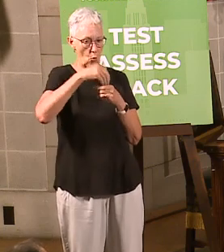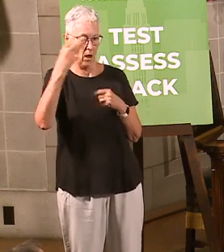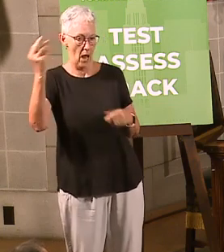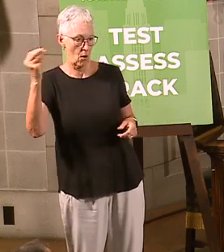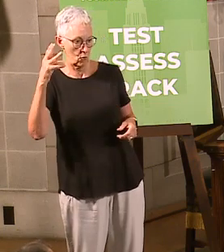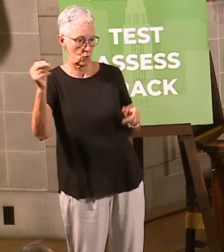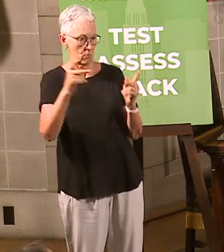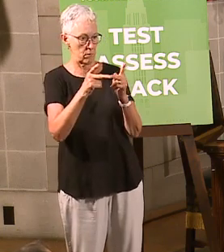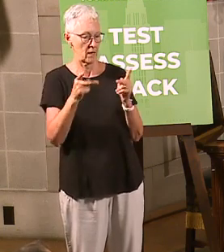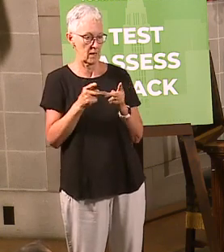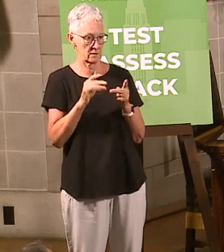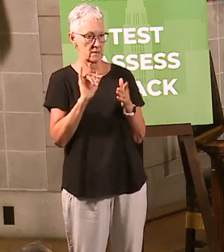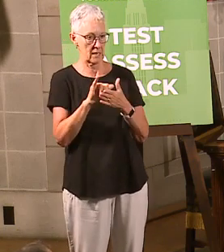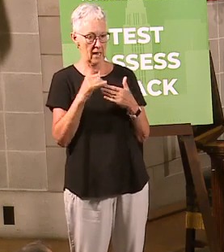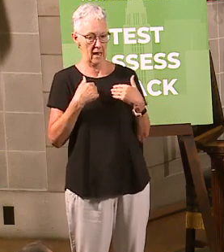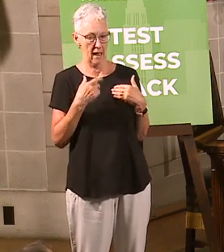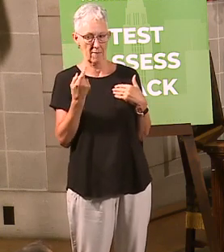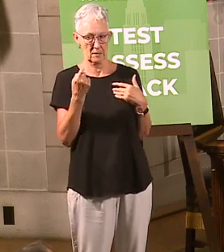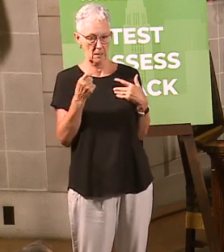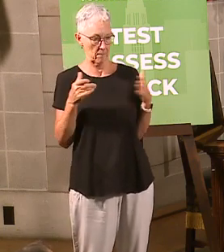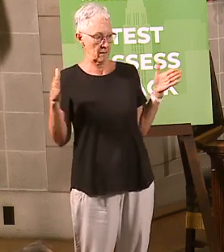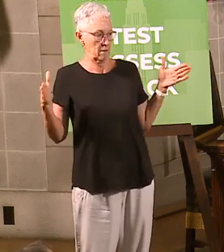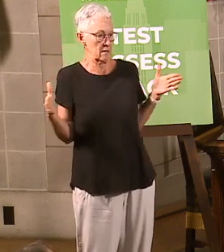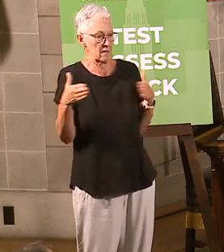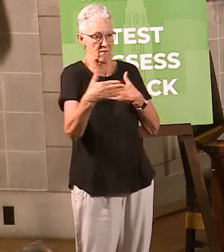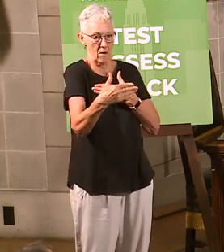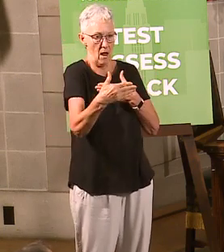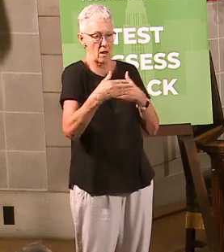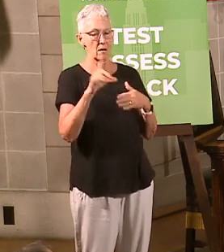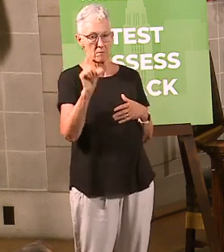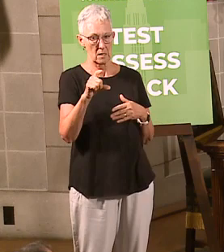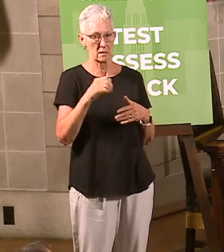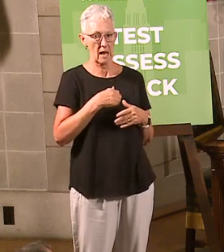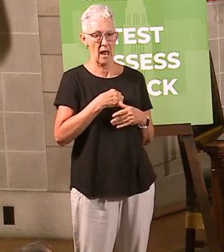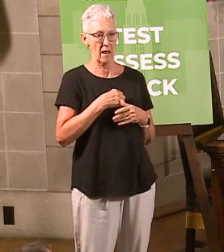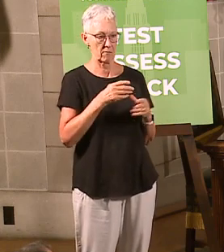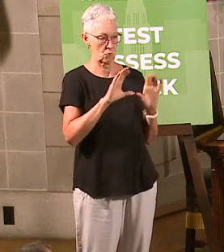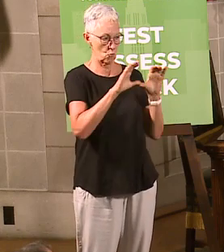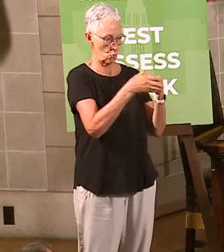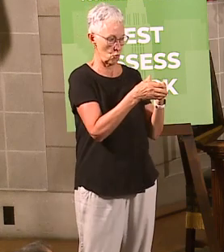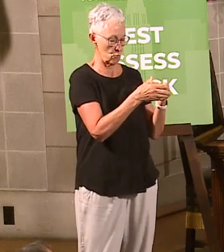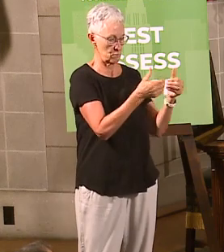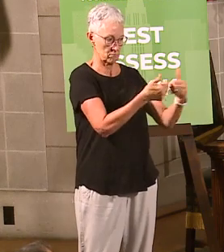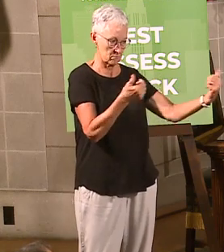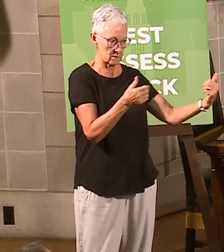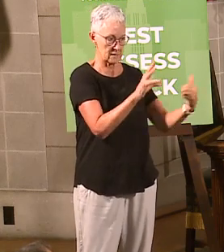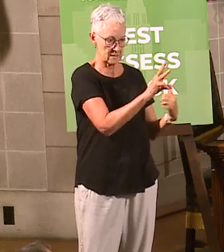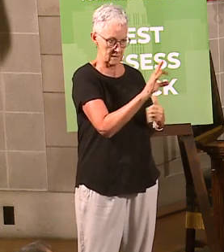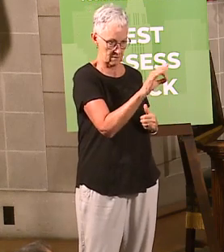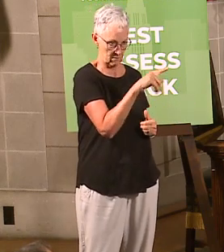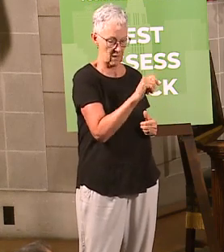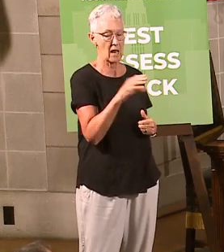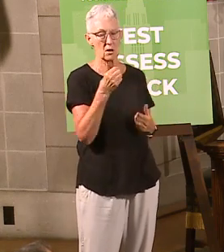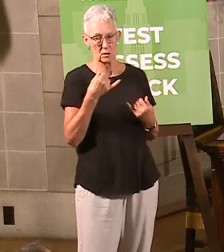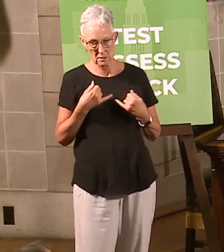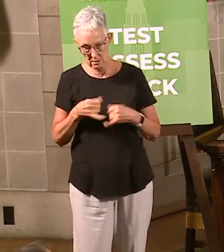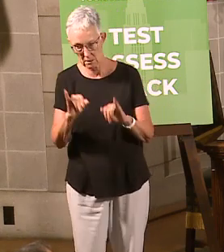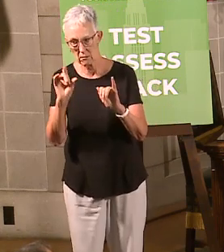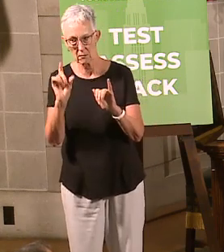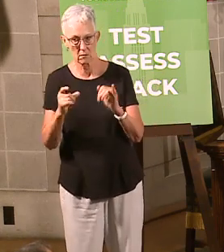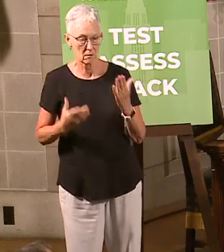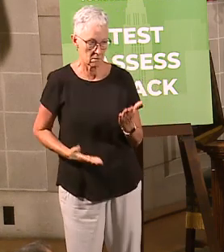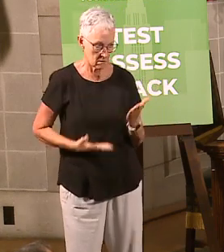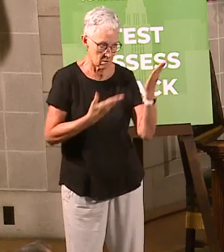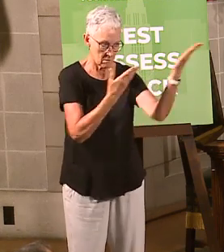going to be asking for 6 foot of separation and so forth. And your plans will still have to be submitted. If you're going to expand capacity in phase 4, your plans will still need to